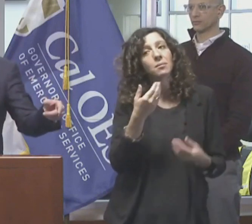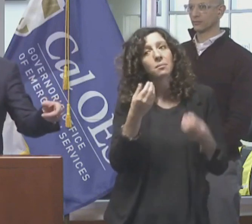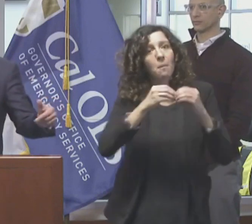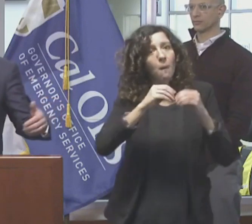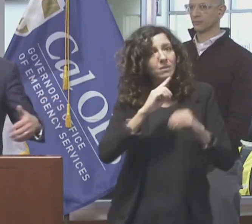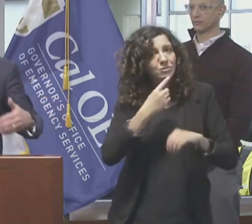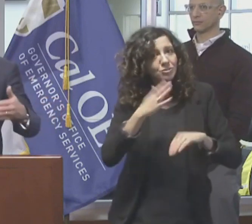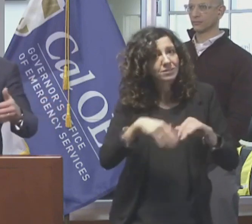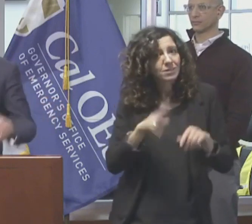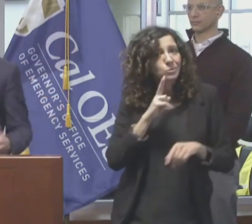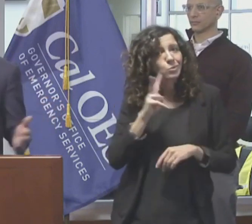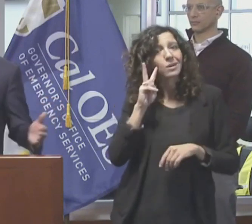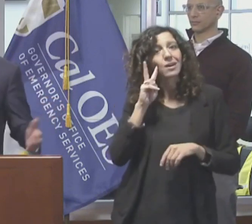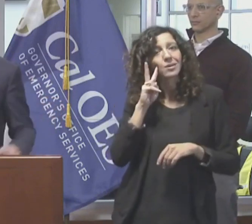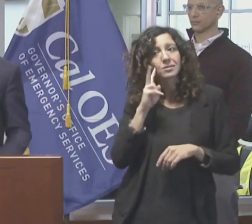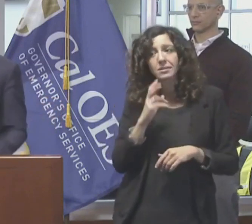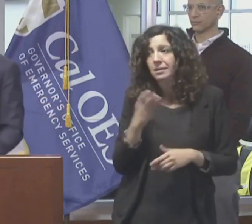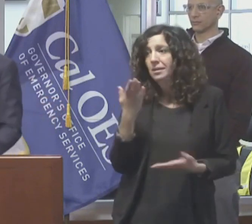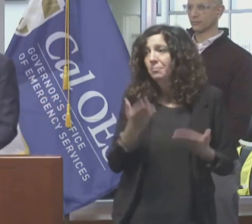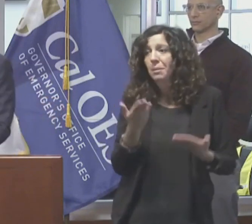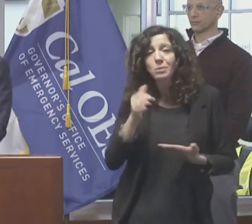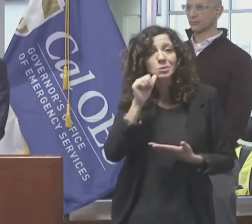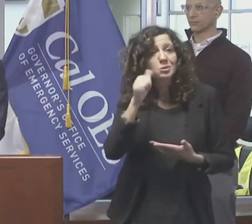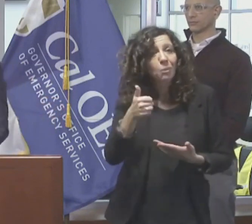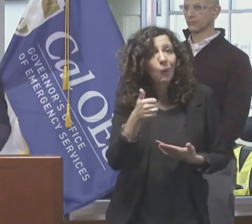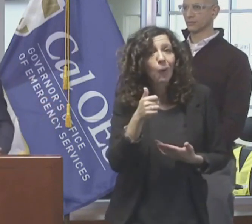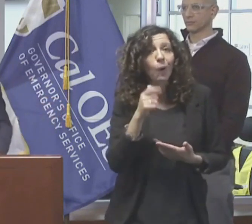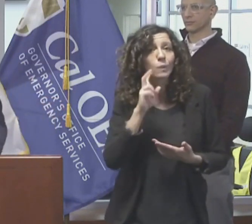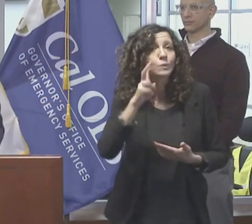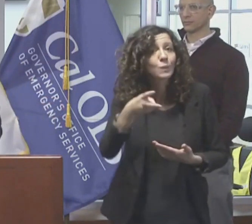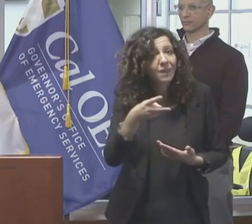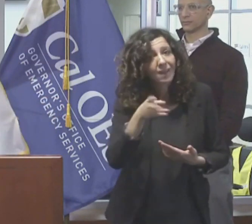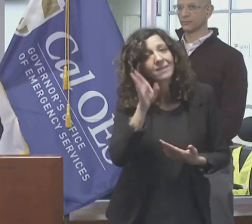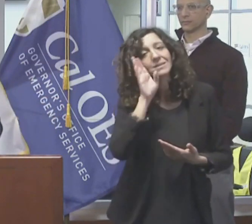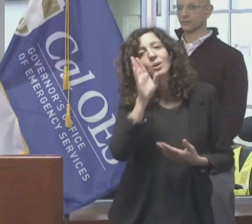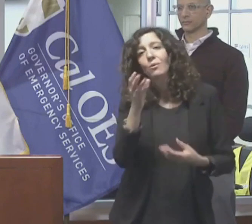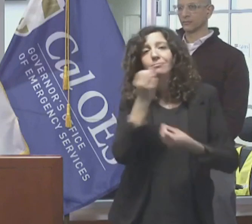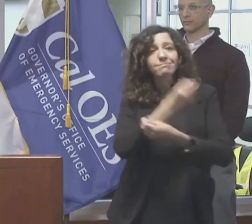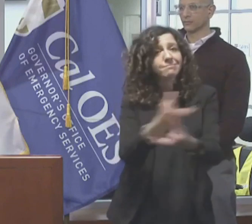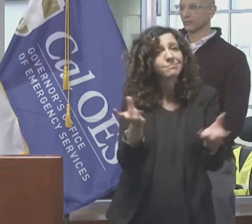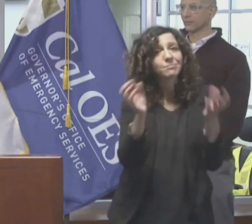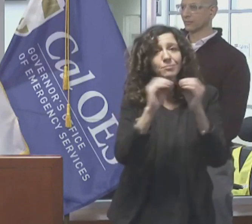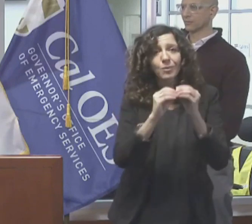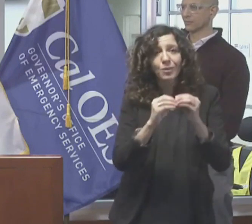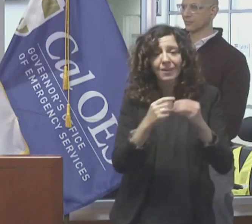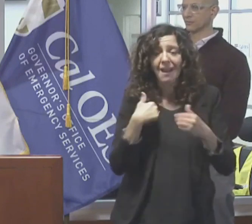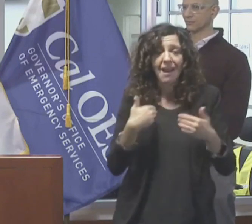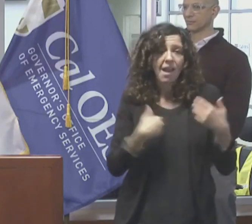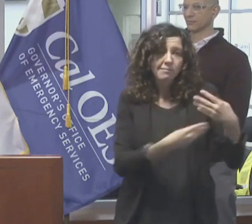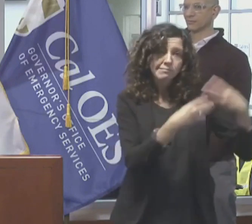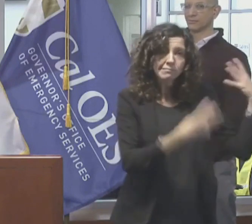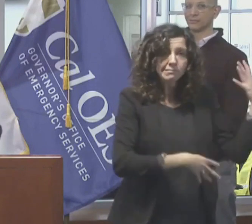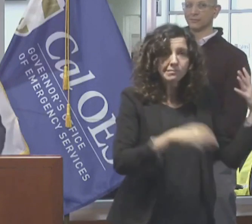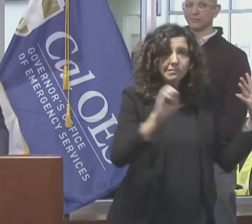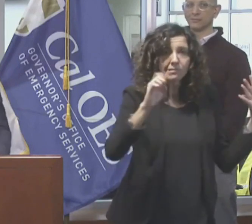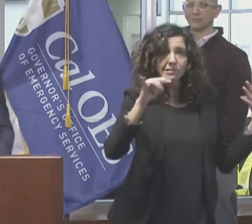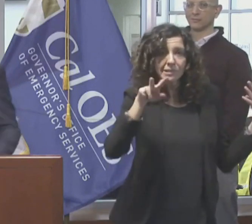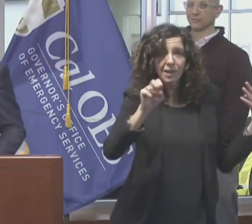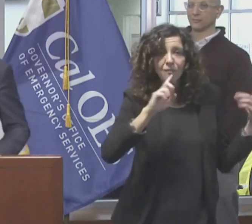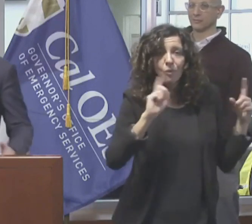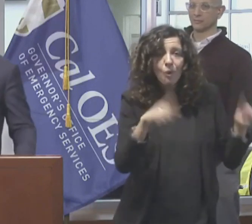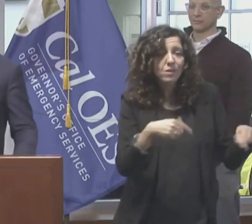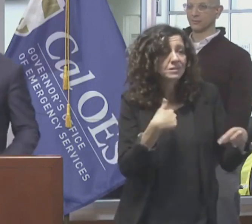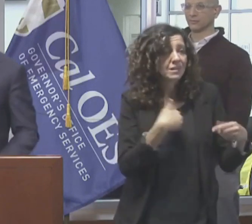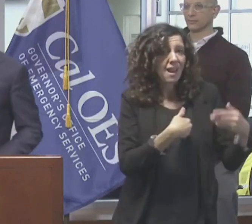2 days ago. We may be back here tomorrow, day after, and I can assure you I've got executive orders, I've got enforcement mechanisms, I